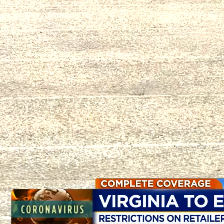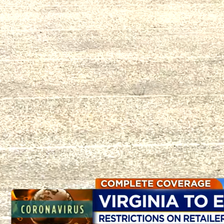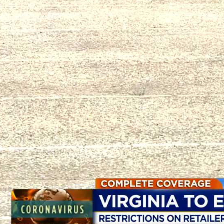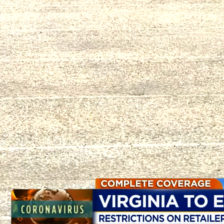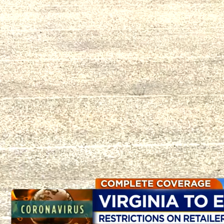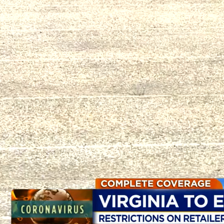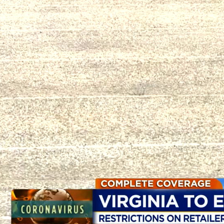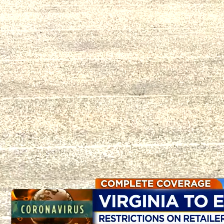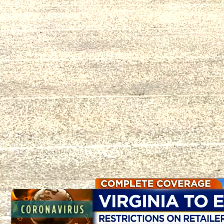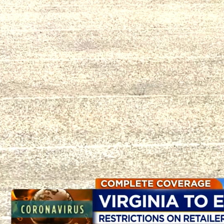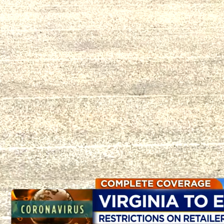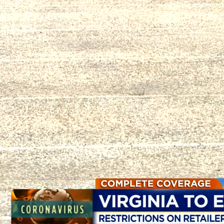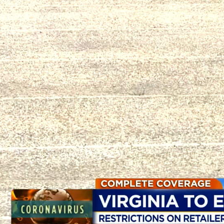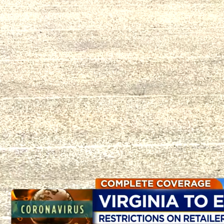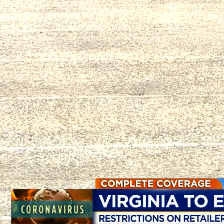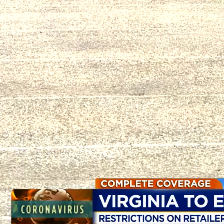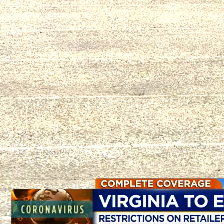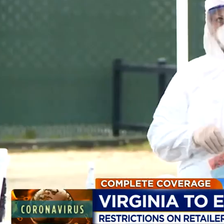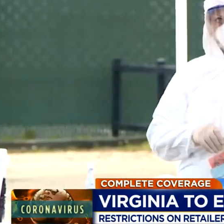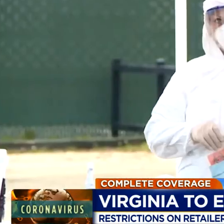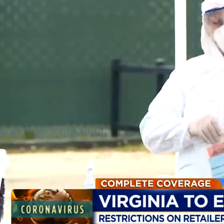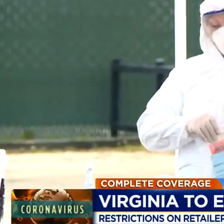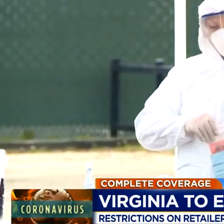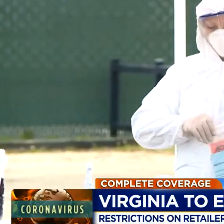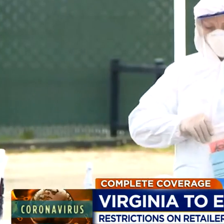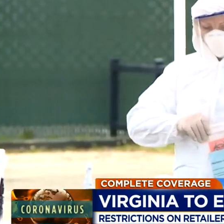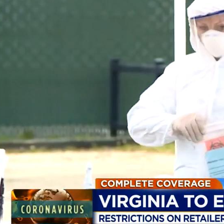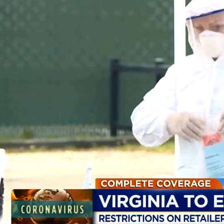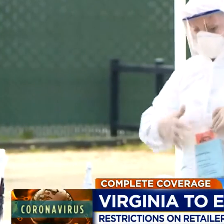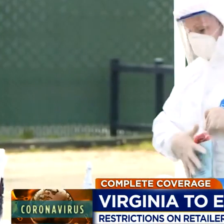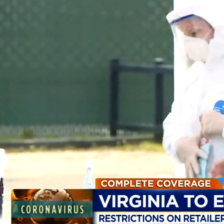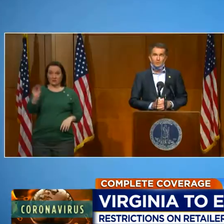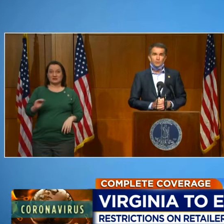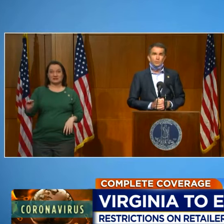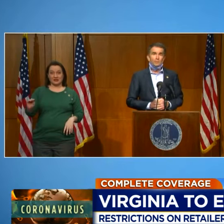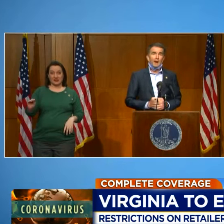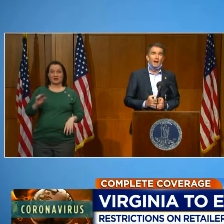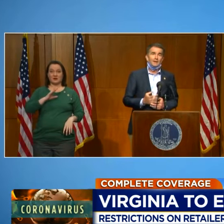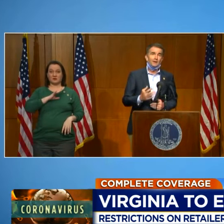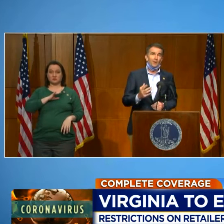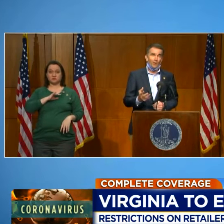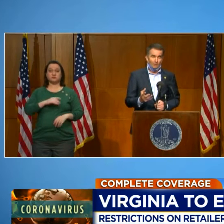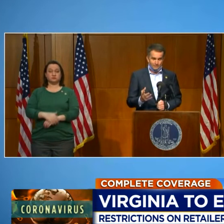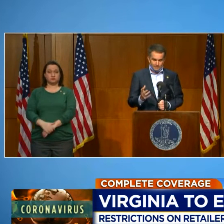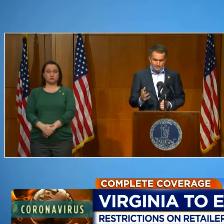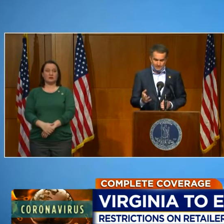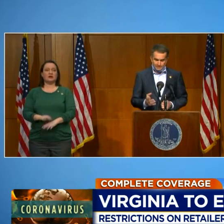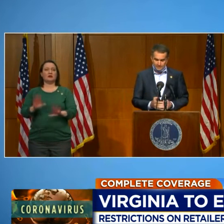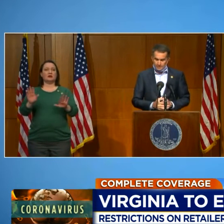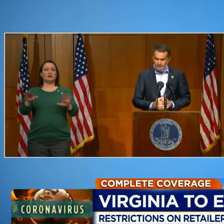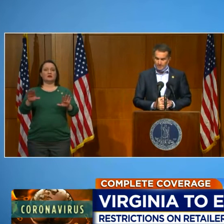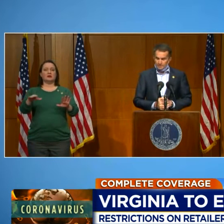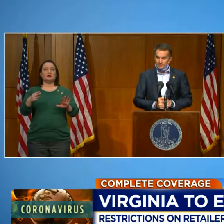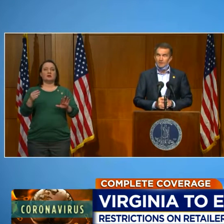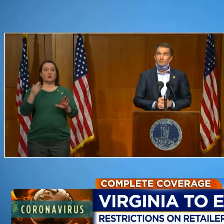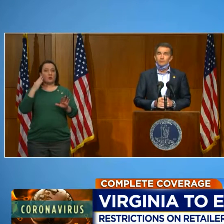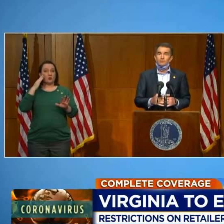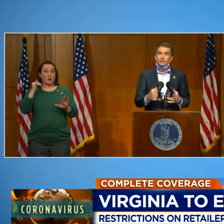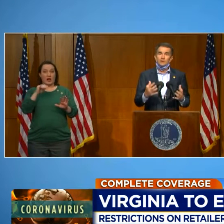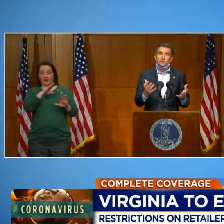and capacity and percent positivity of COVID-19 tests. And I want to remind all of you, this is